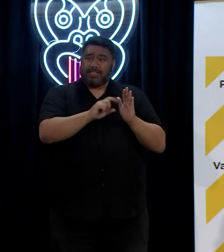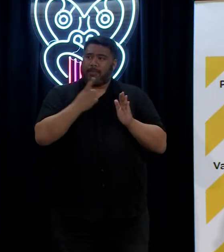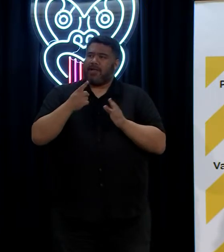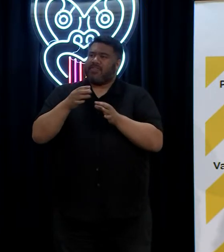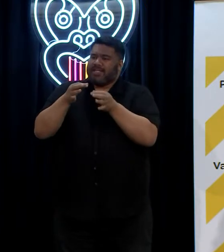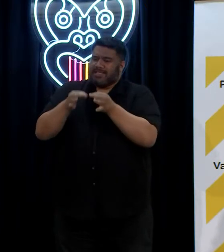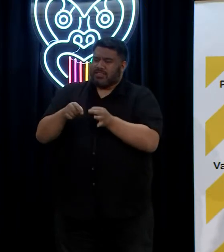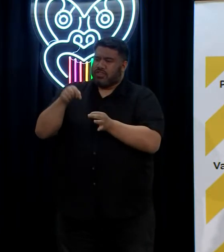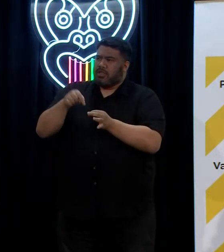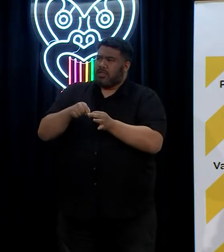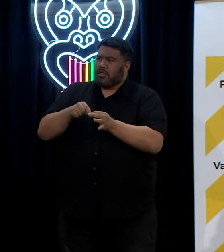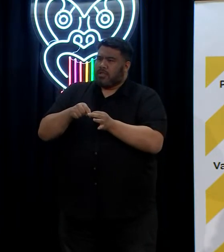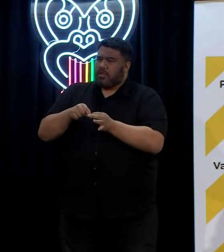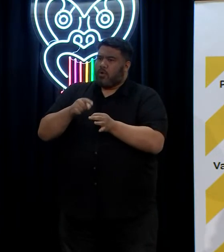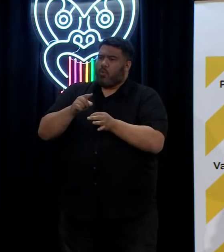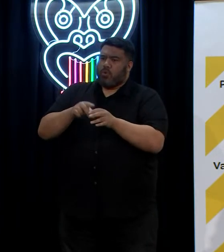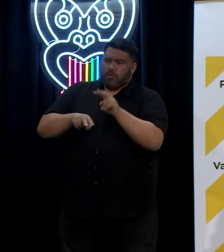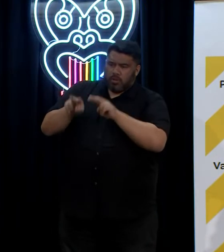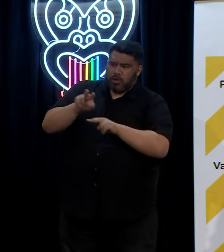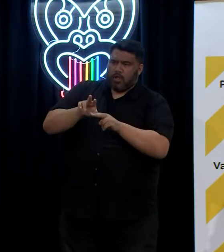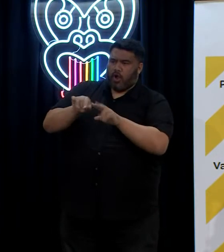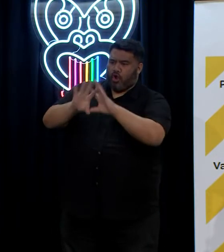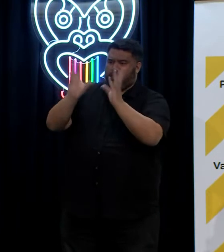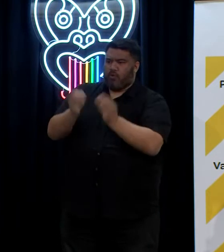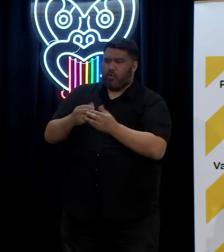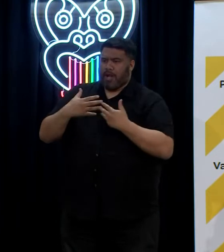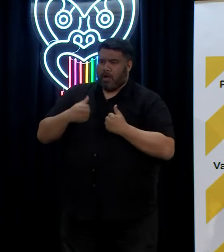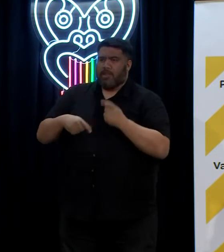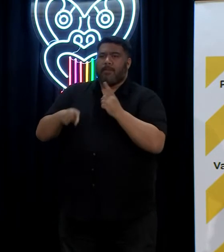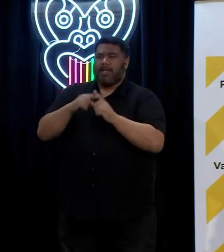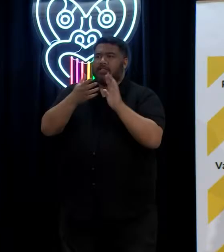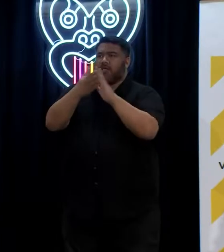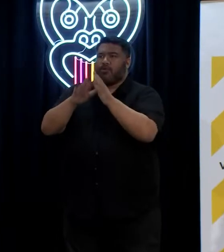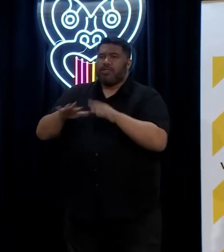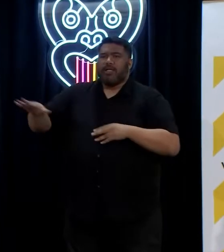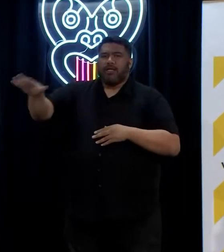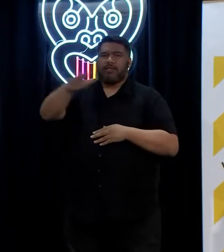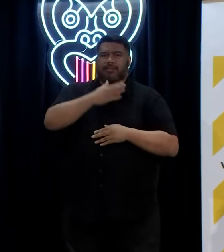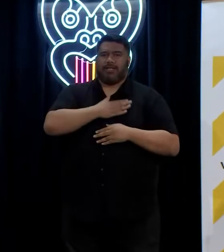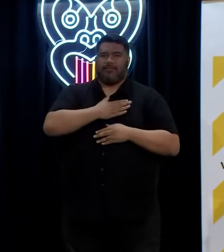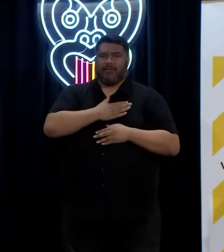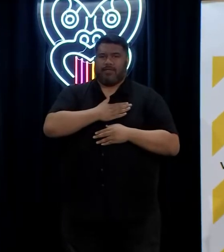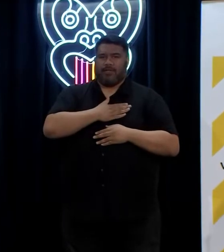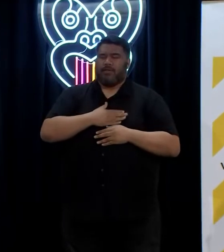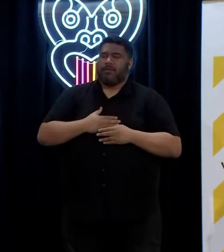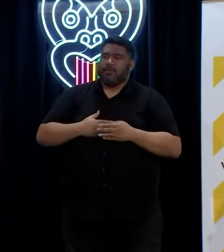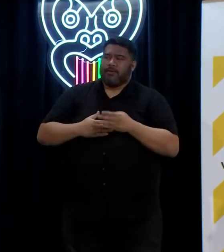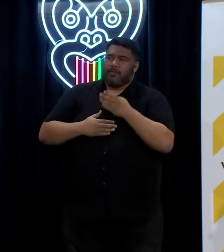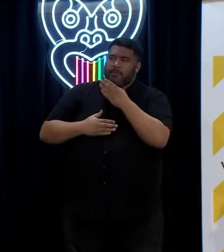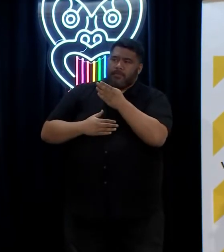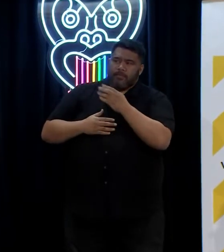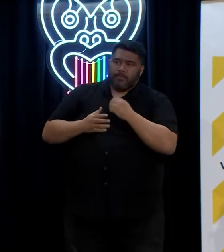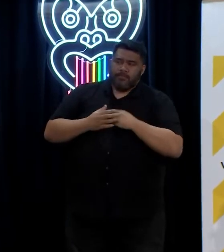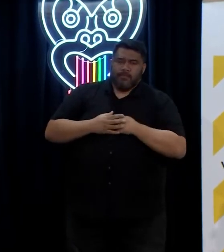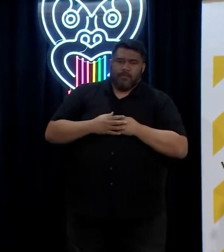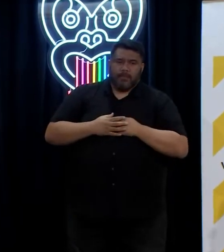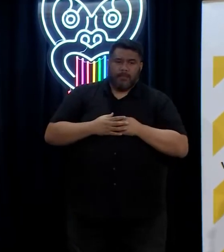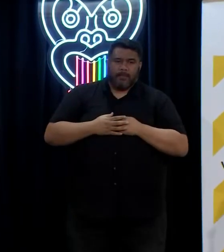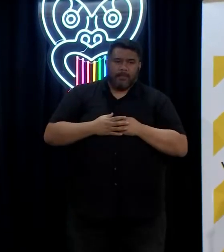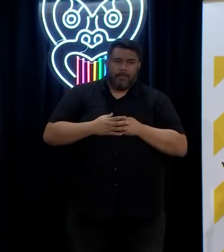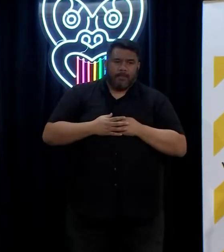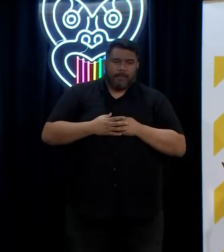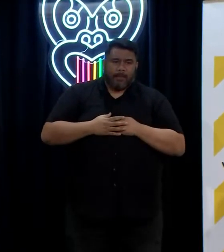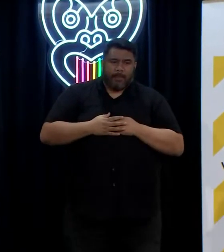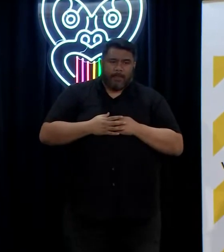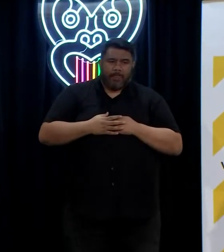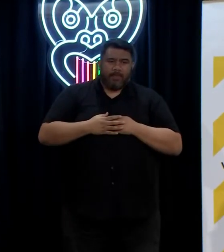which bear in mind the health of the person and the safety of the community. Mark? It seems like you could have two people with the exact same clinical